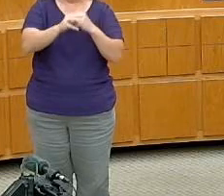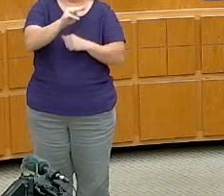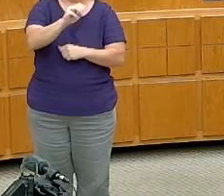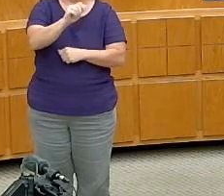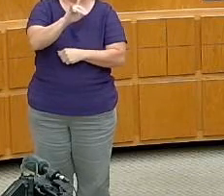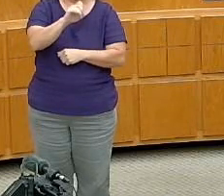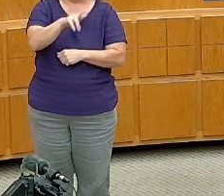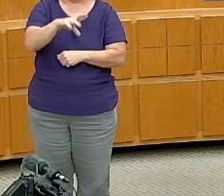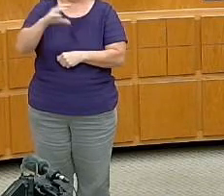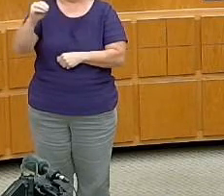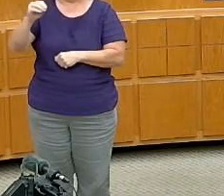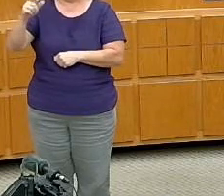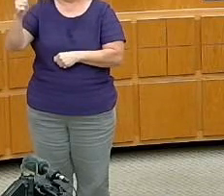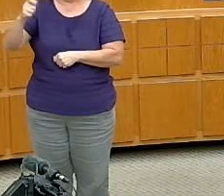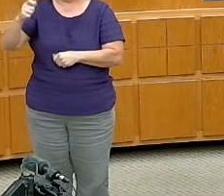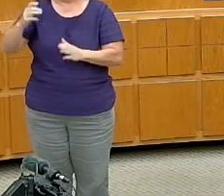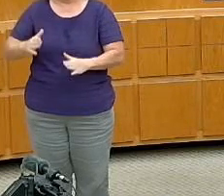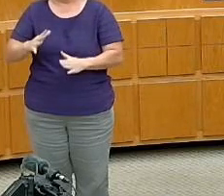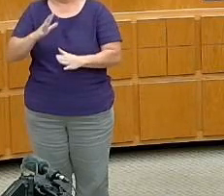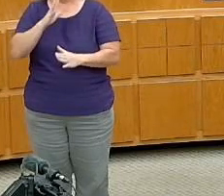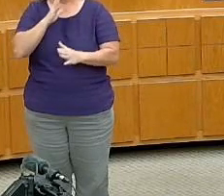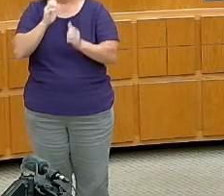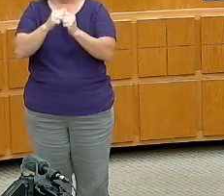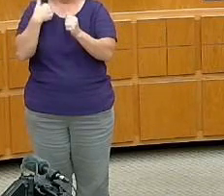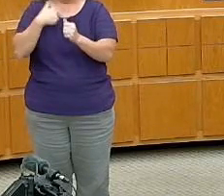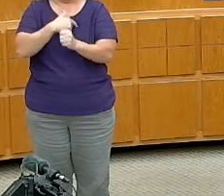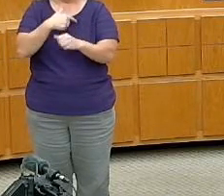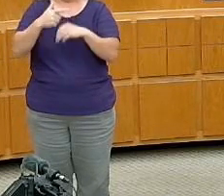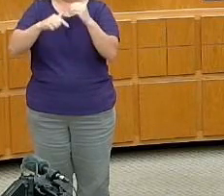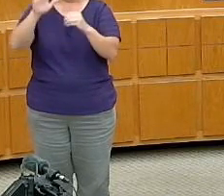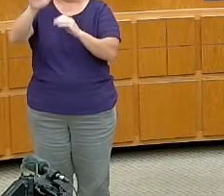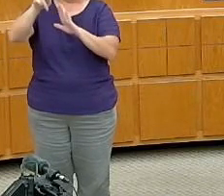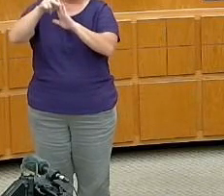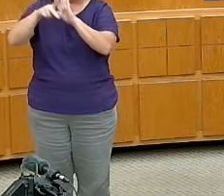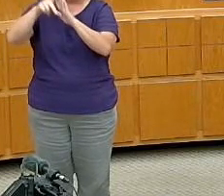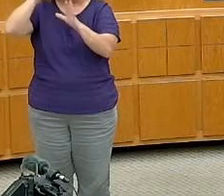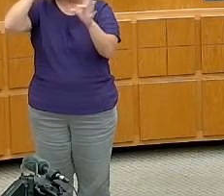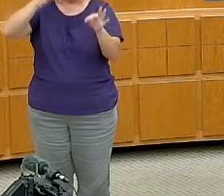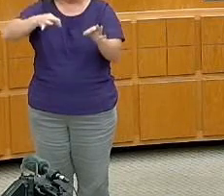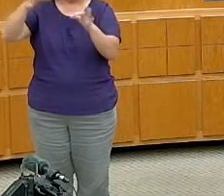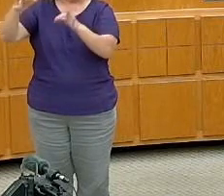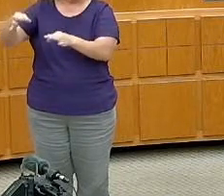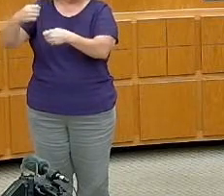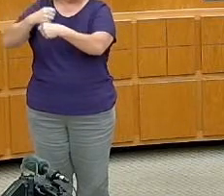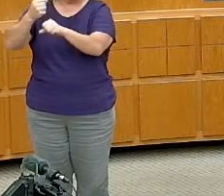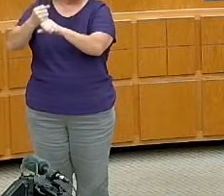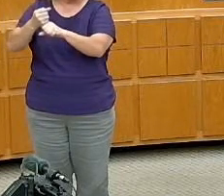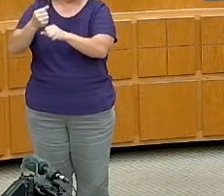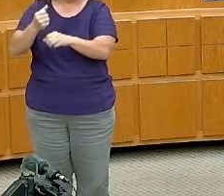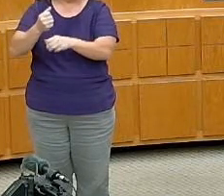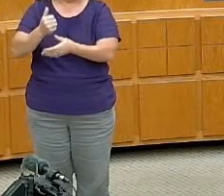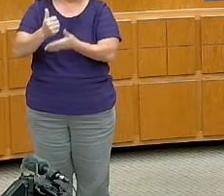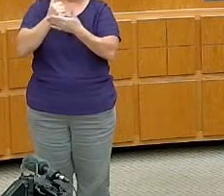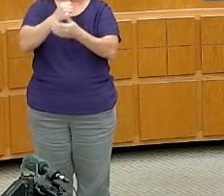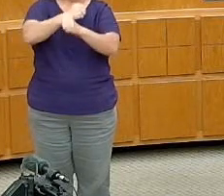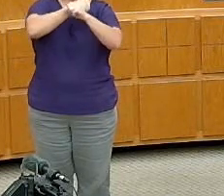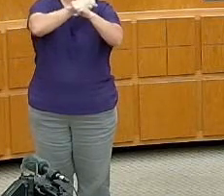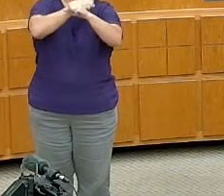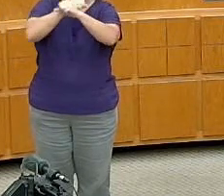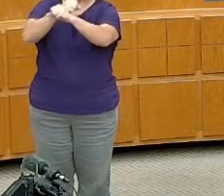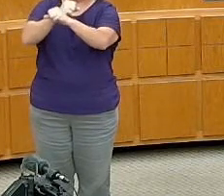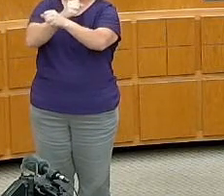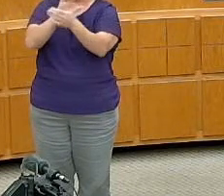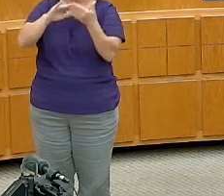and give the community input on some of the policy decisions they're making to keep the community safe and to save lives. And so after